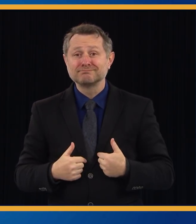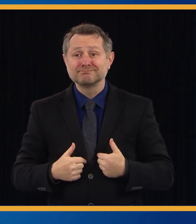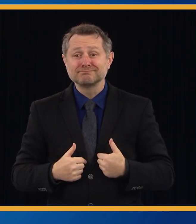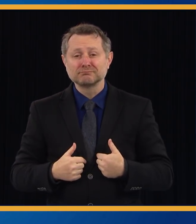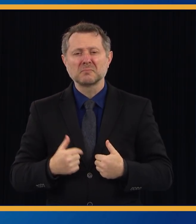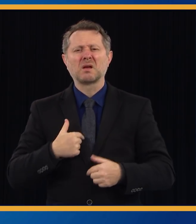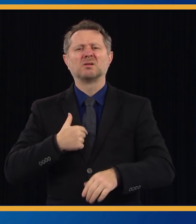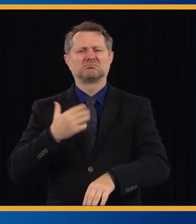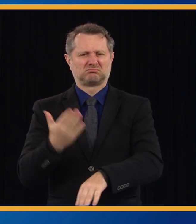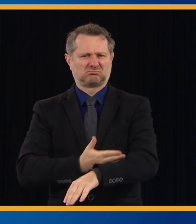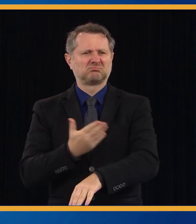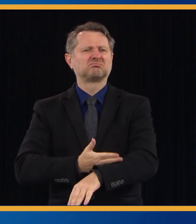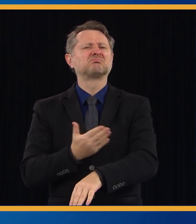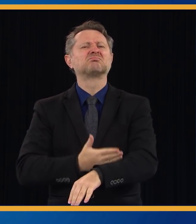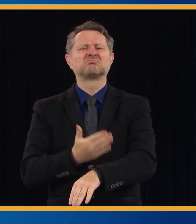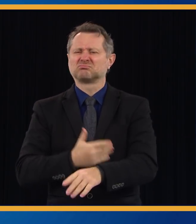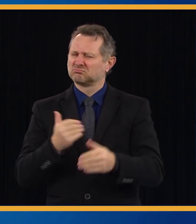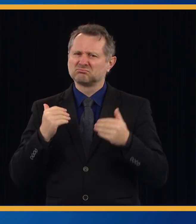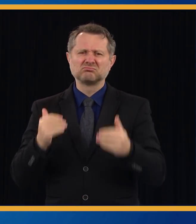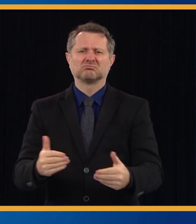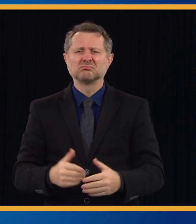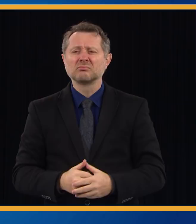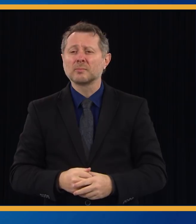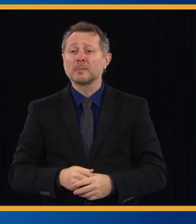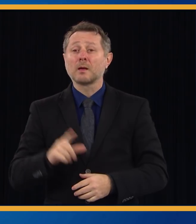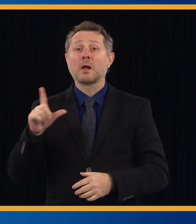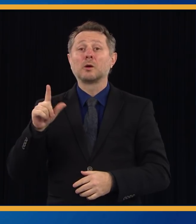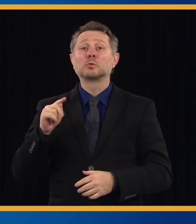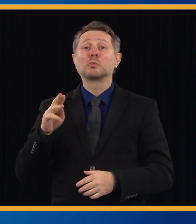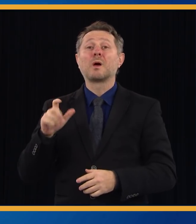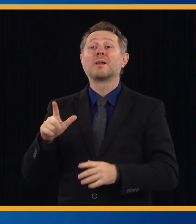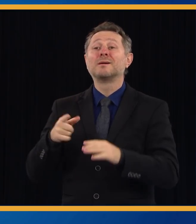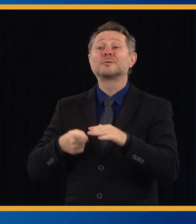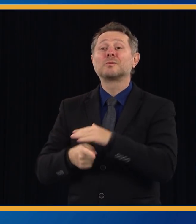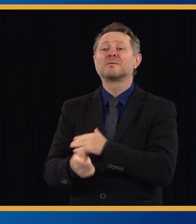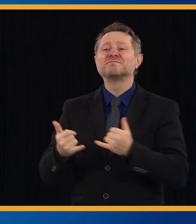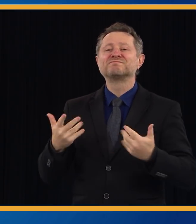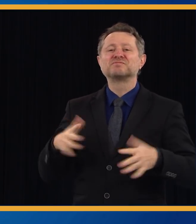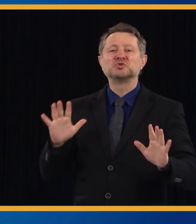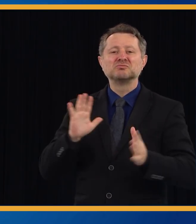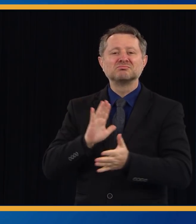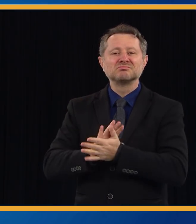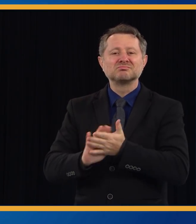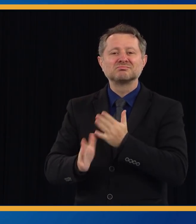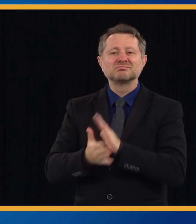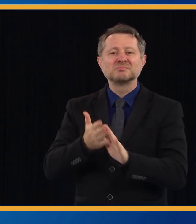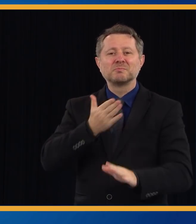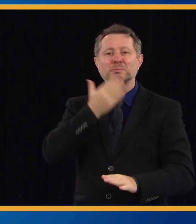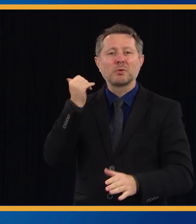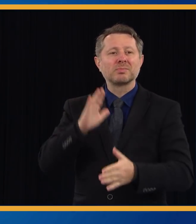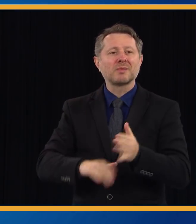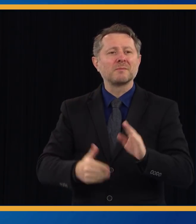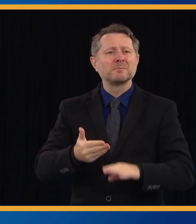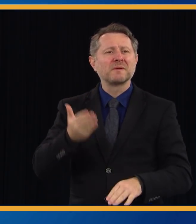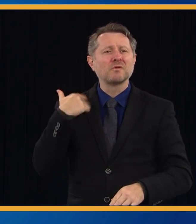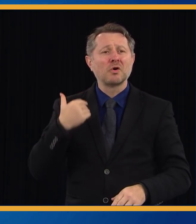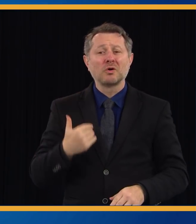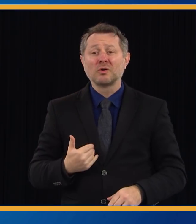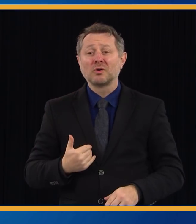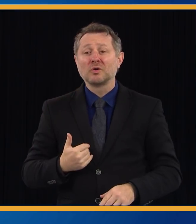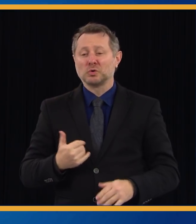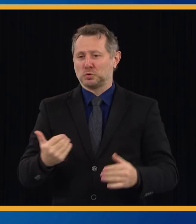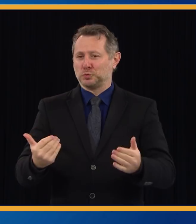the tunnel, and the tunnel is now done better than before with all these new